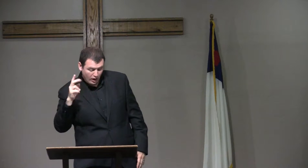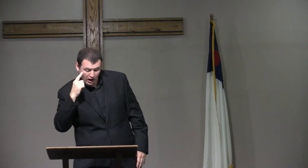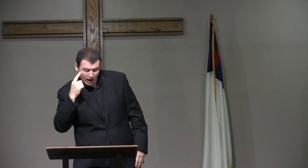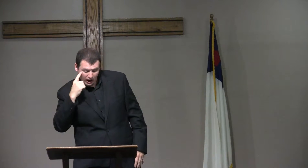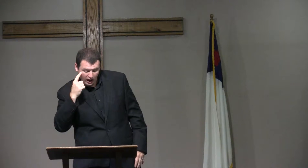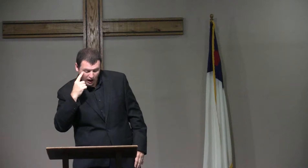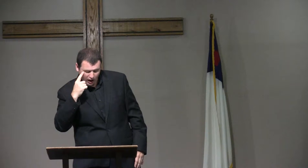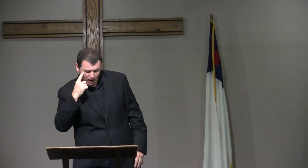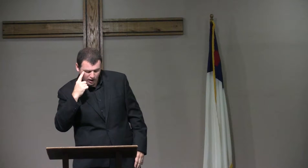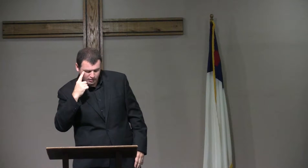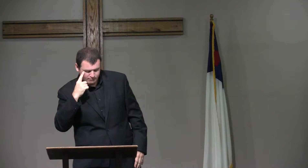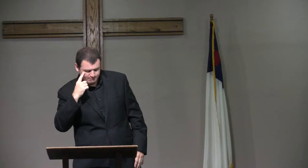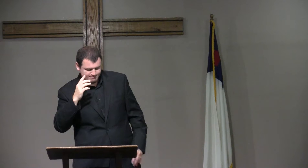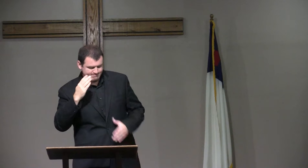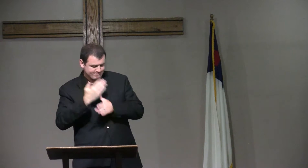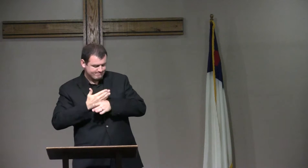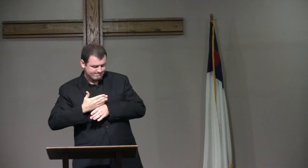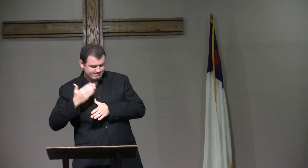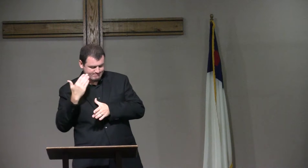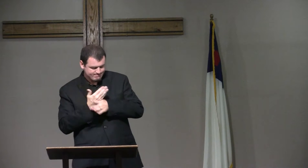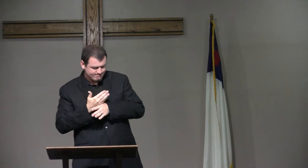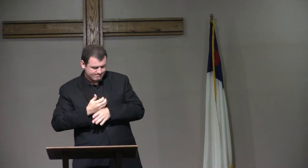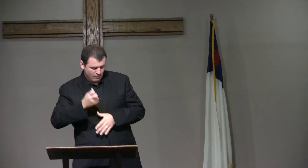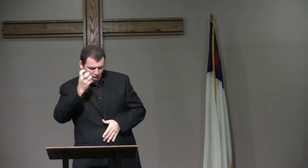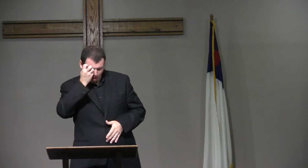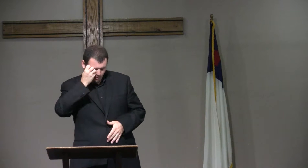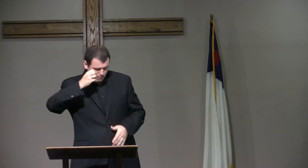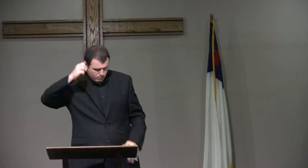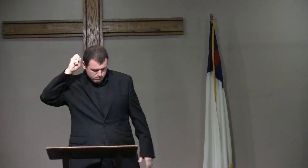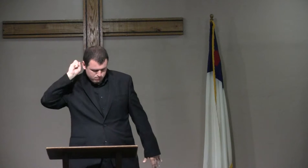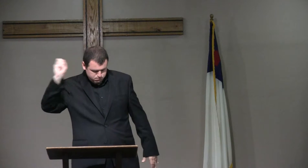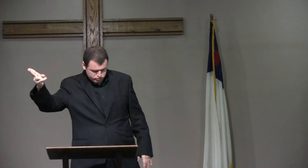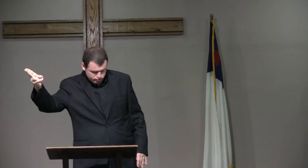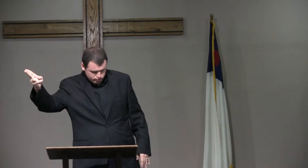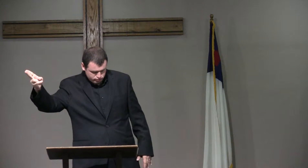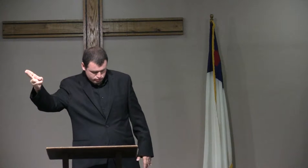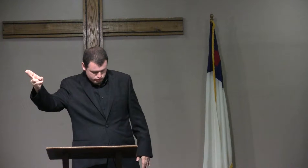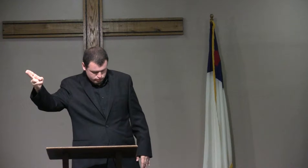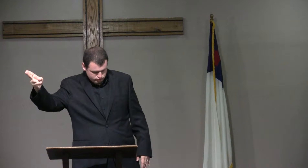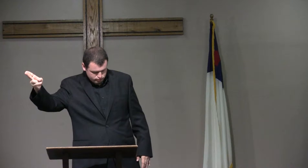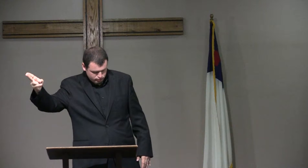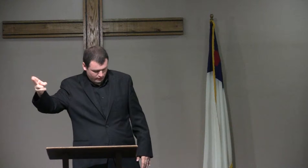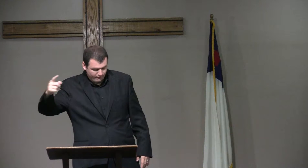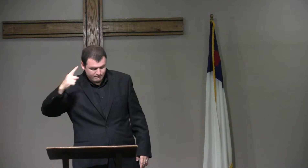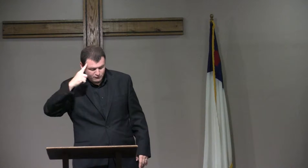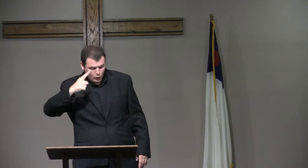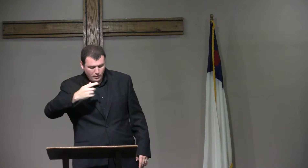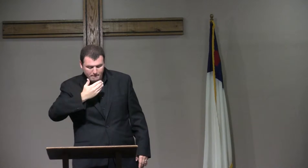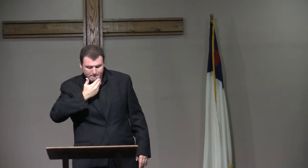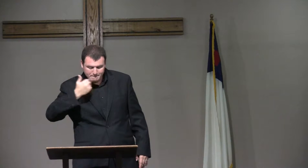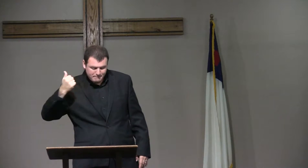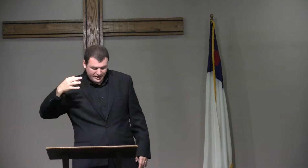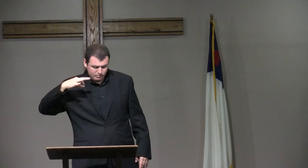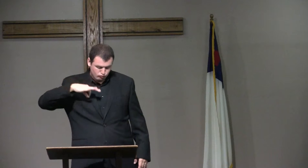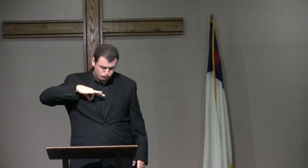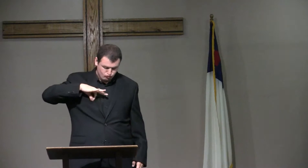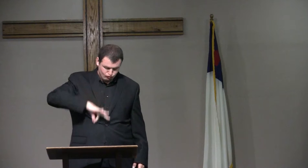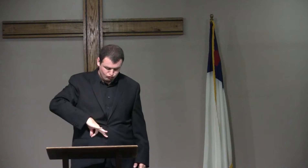And if thy right eye offend thee, pluck it out and cast it from thee. For